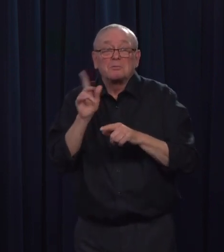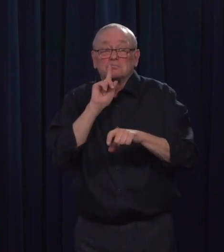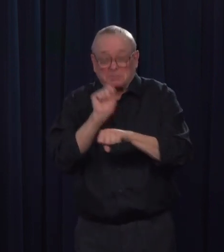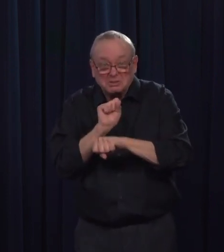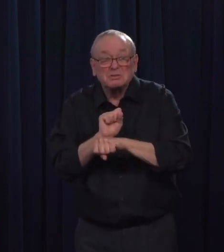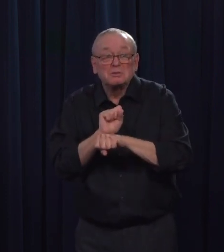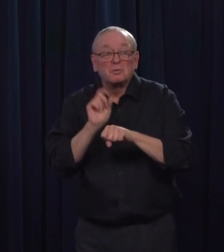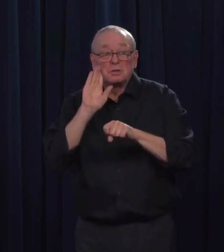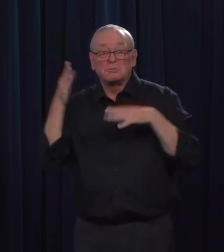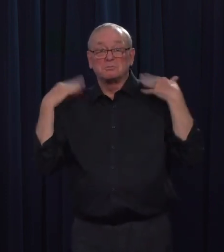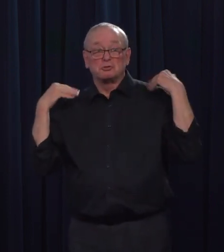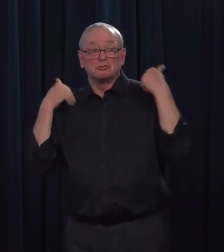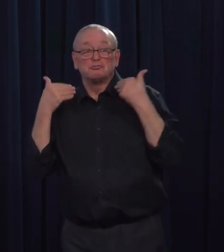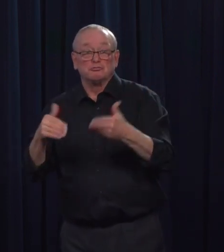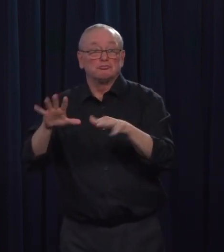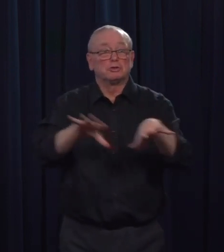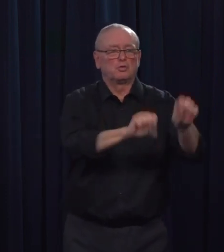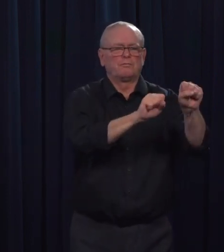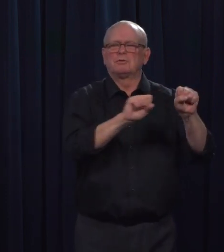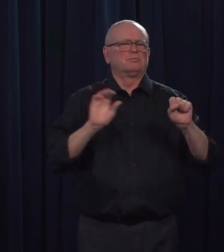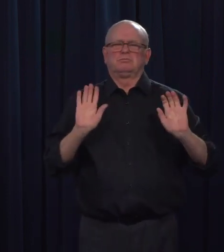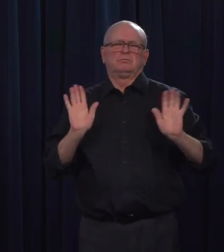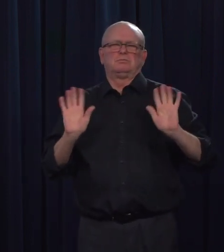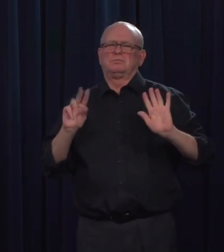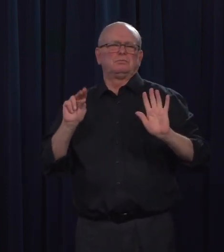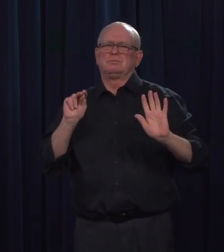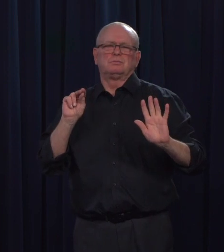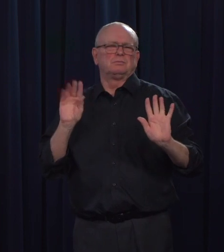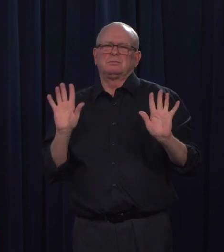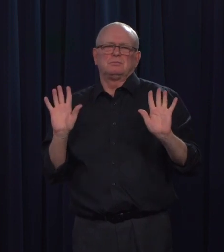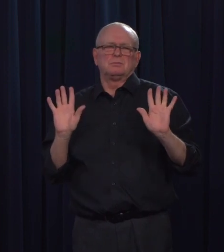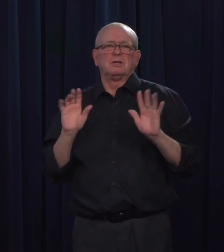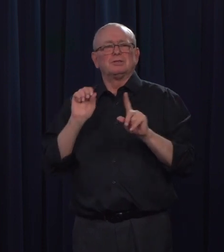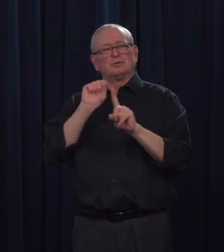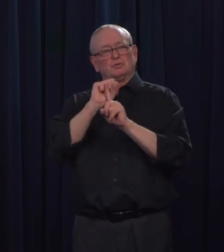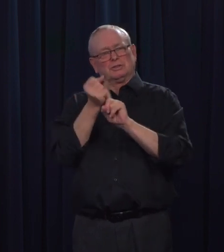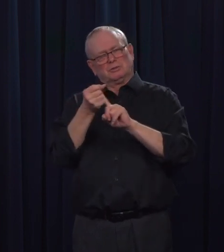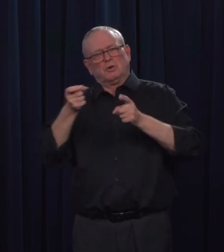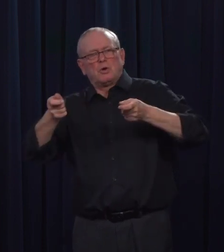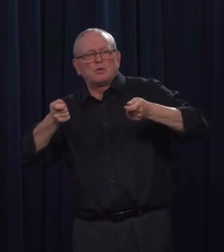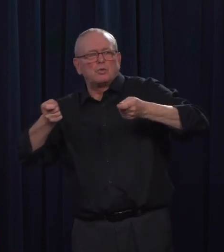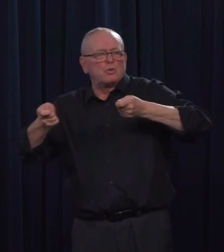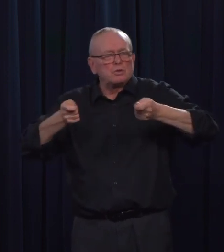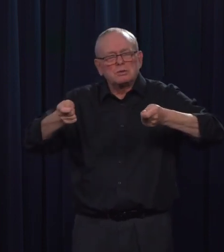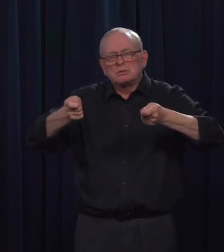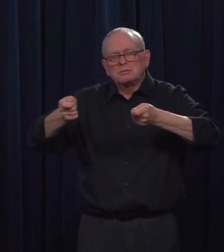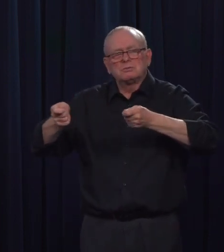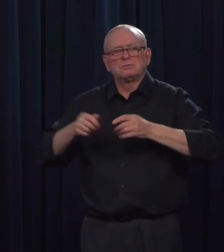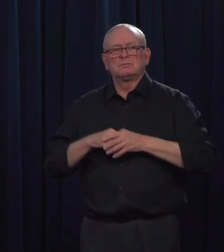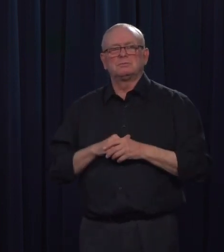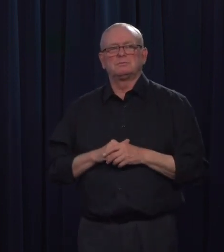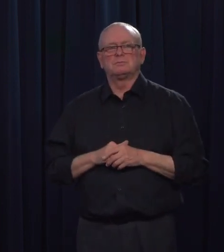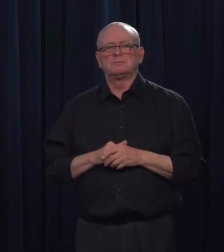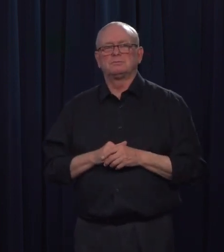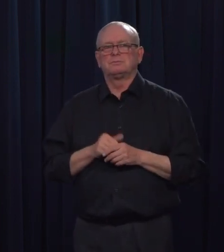this. Thanks, everyone. Appreciate you tuning in and coming, and we will update you again tomorrow. Thank you.